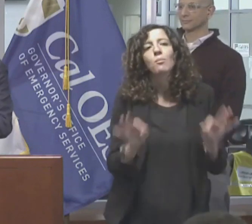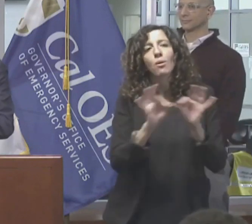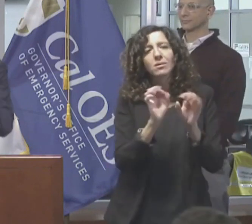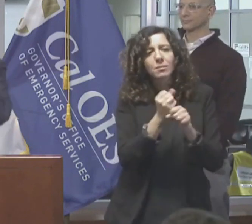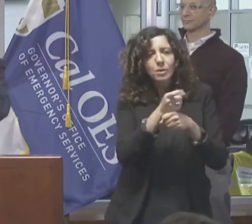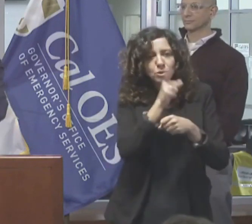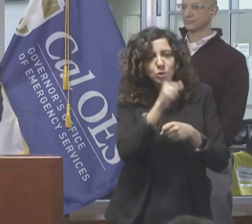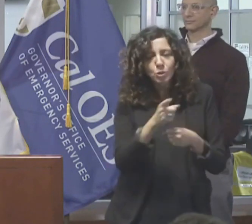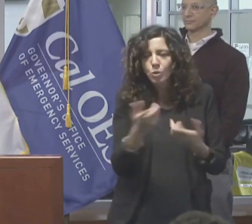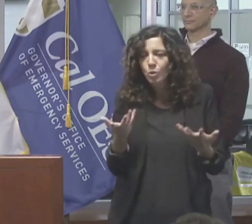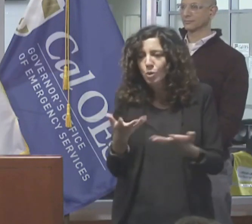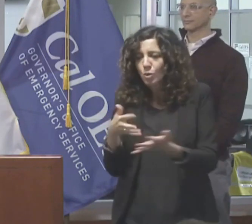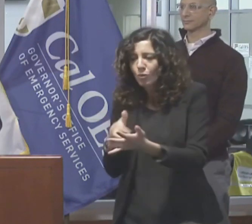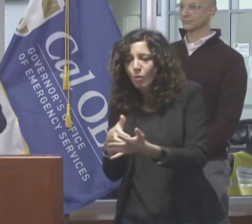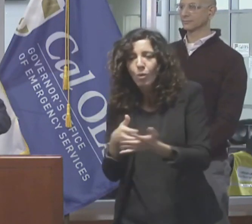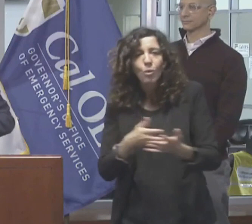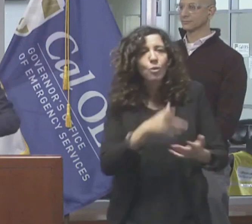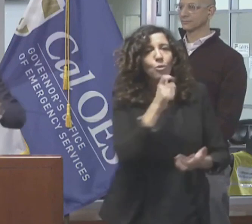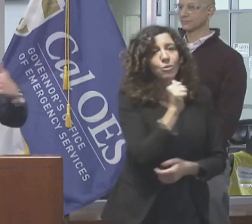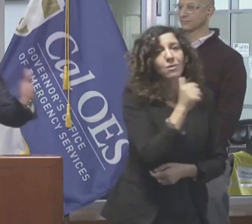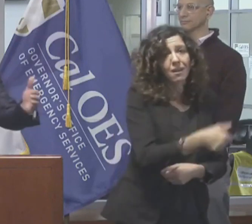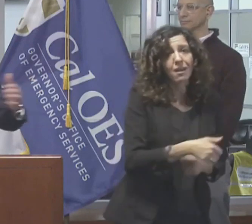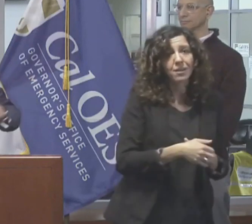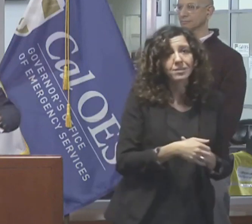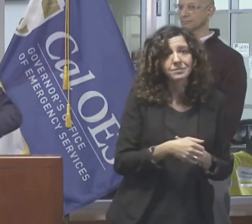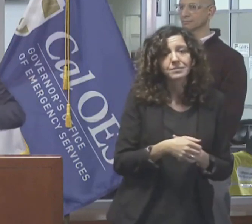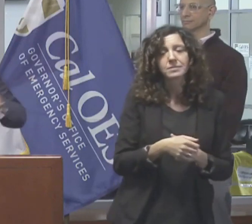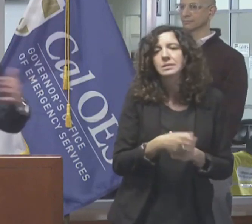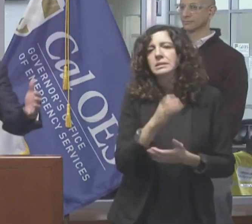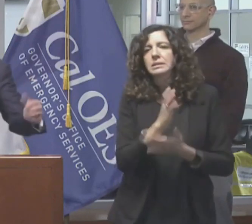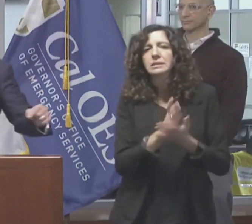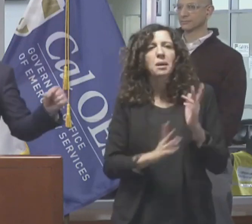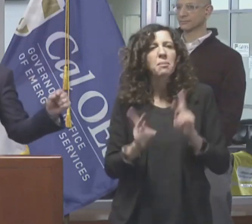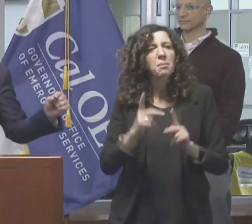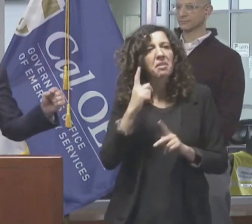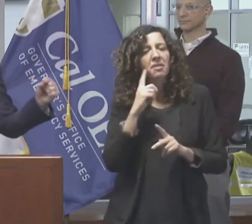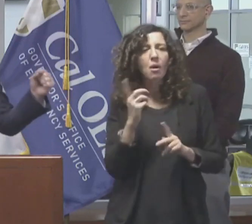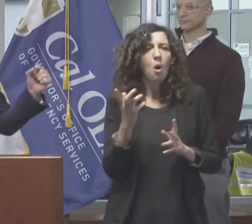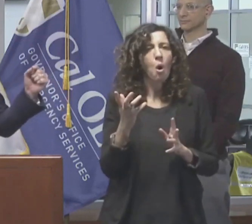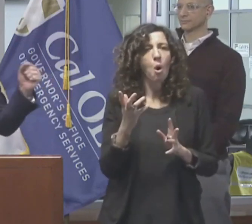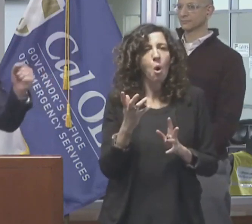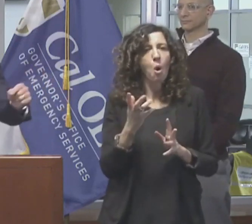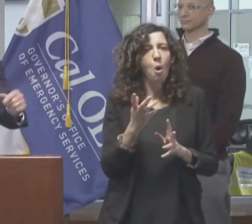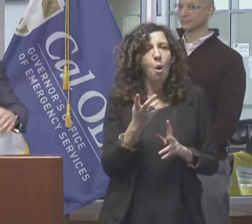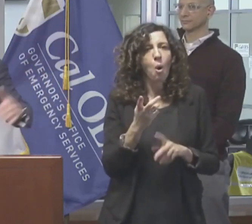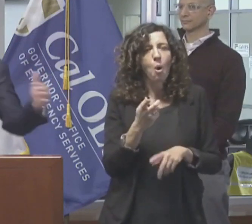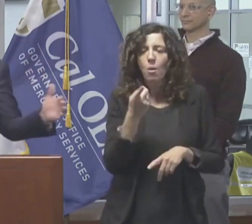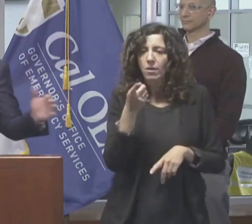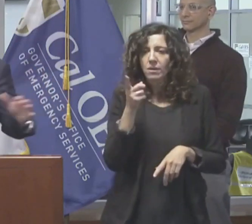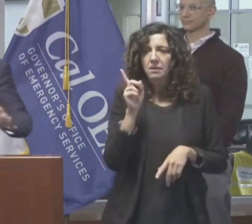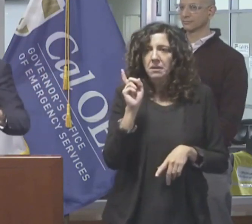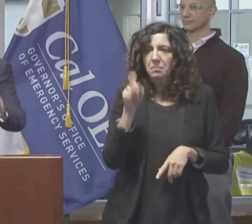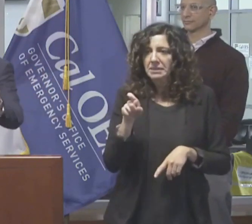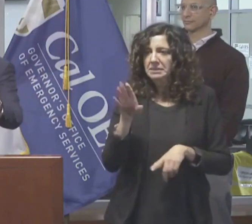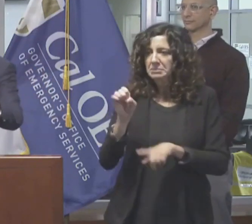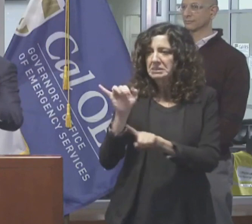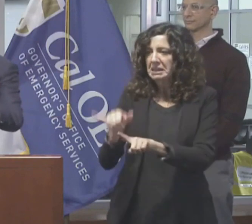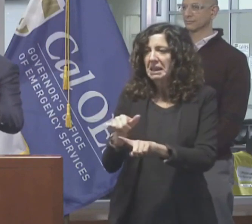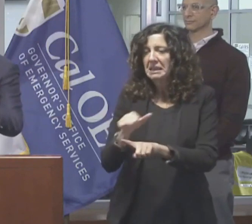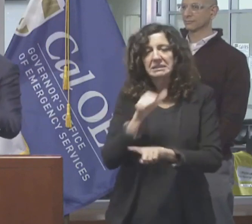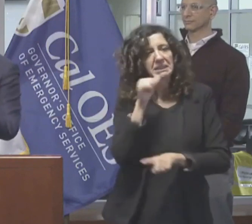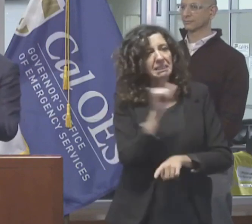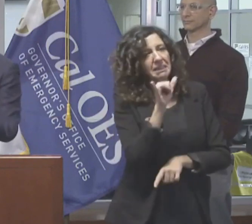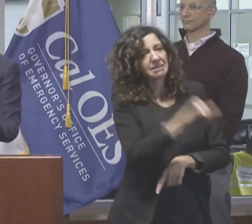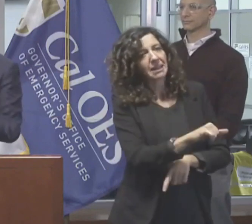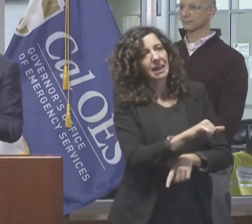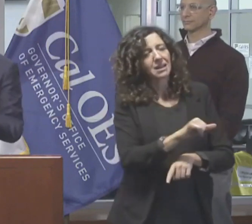a sense, and I've done this a long time, there's a sense everything's black and white, one size fits all, you know, go hard or don't. I